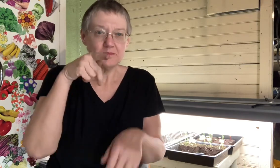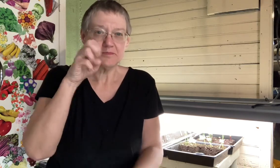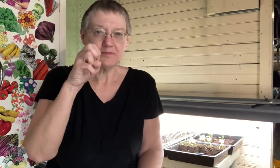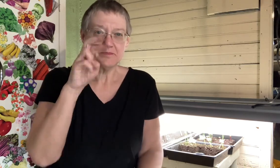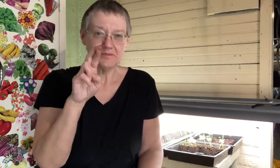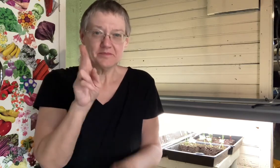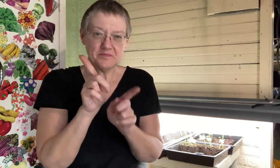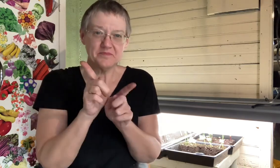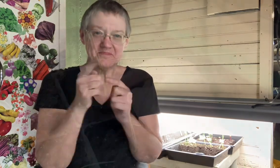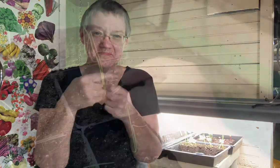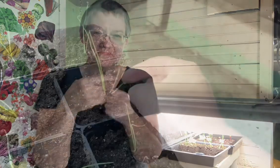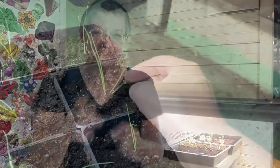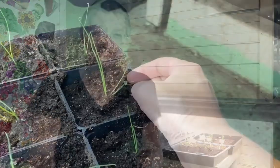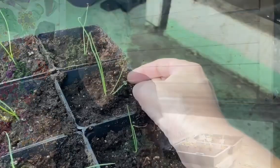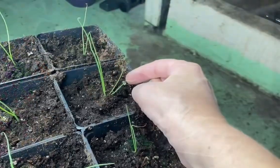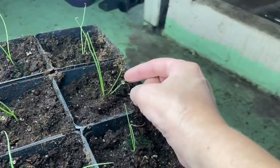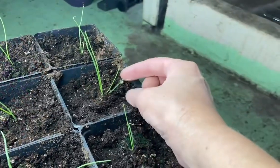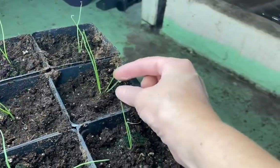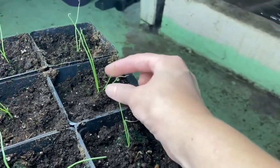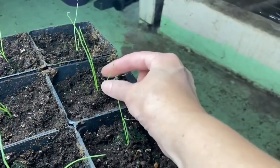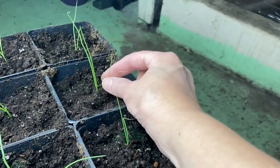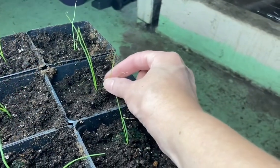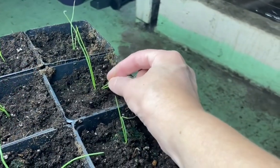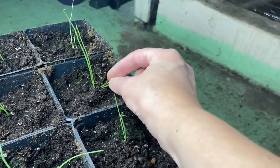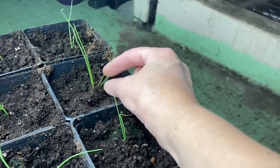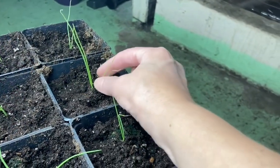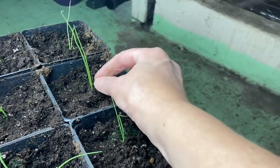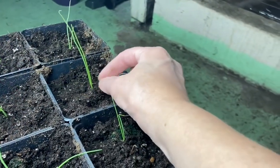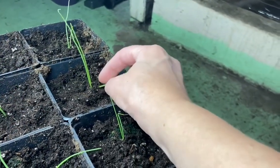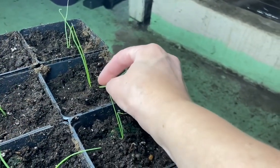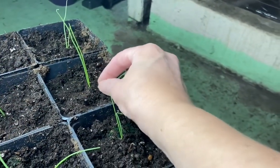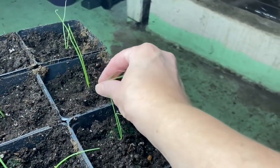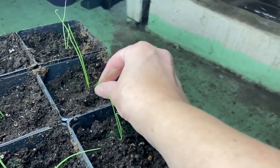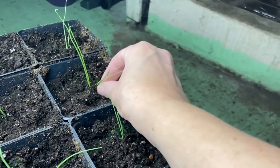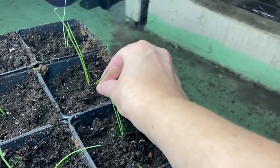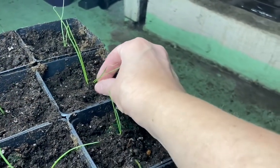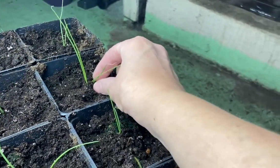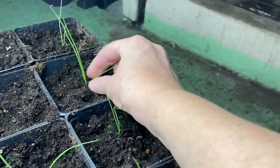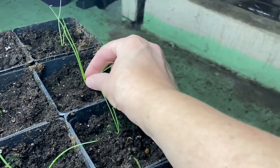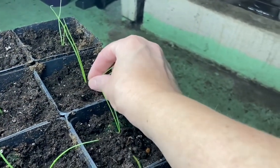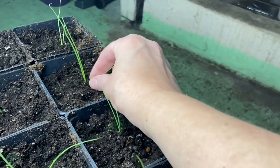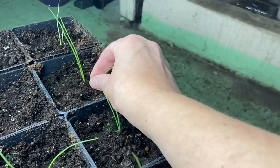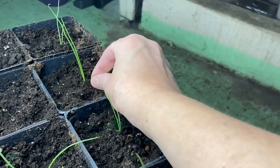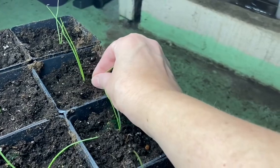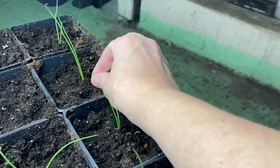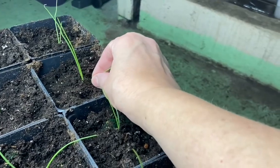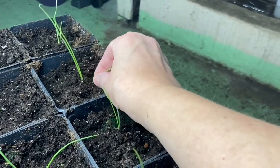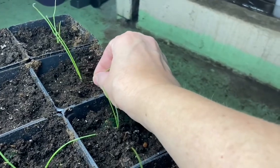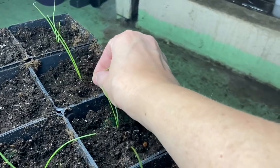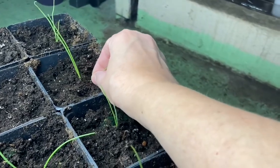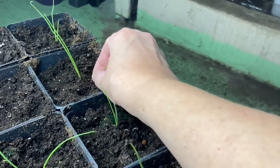only want 1 onion plant per block or pot.